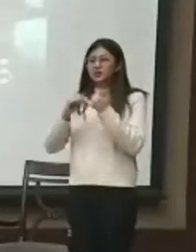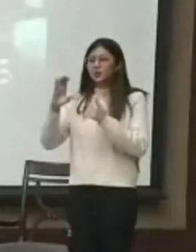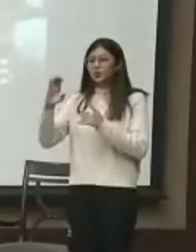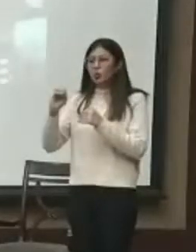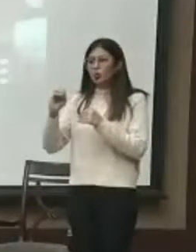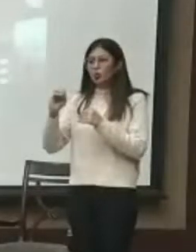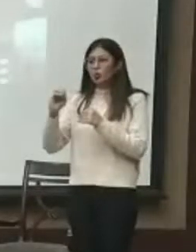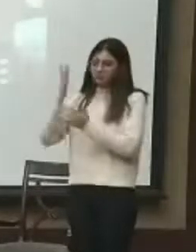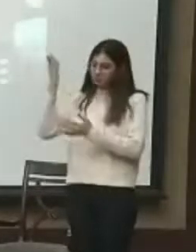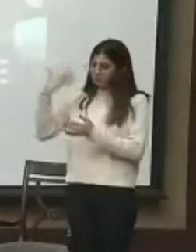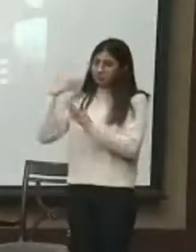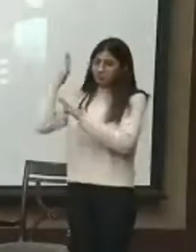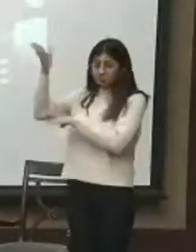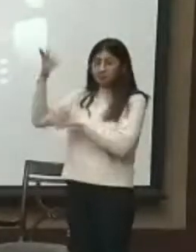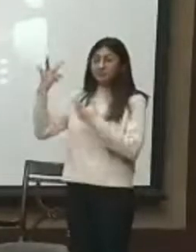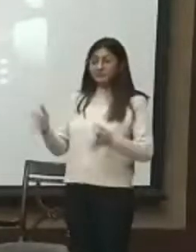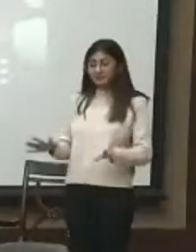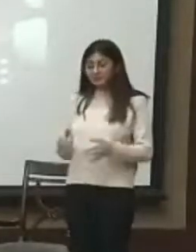get onto this later. So,